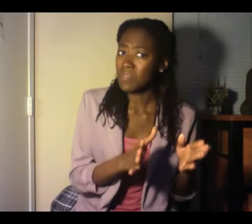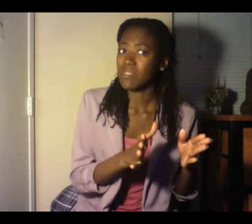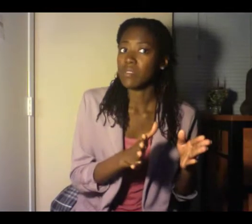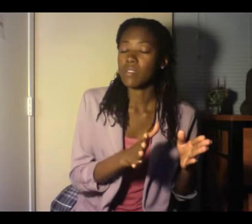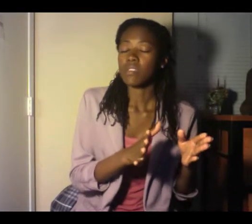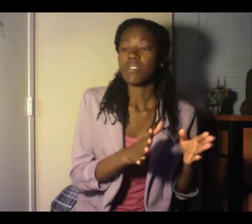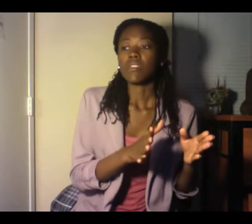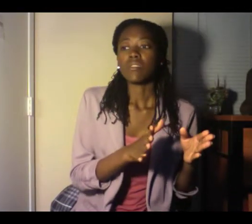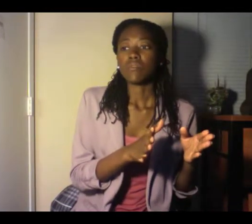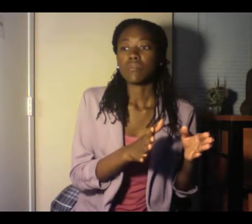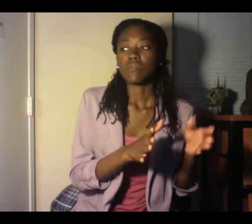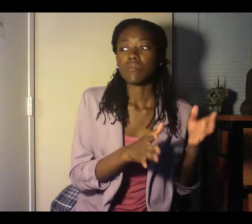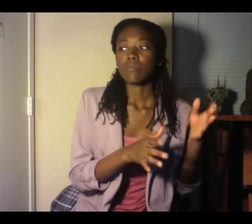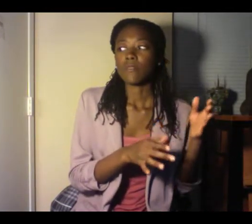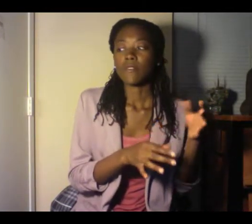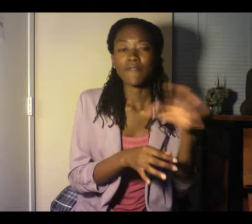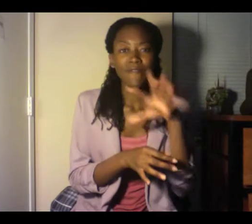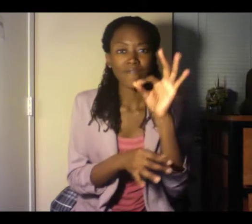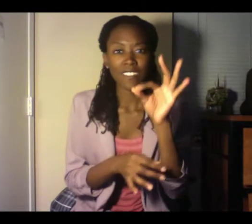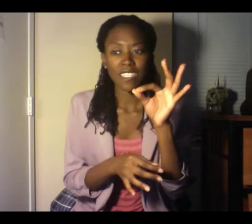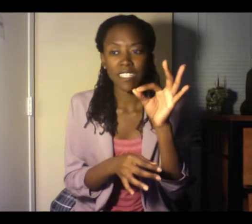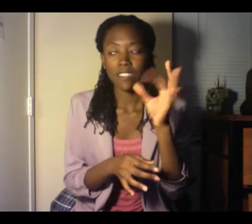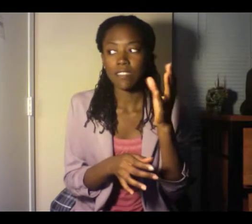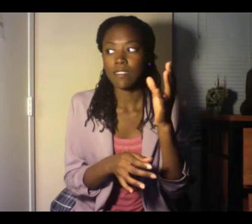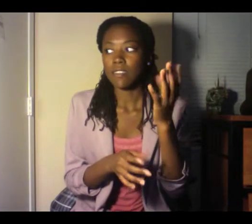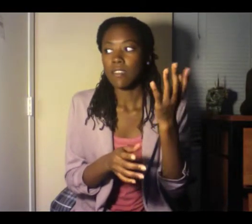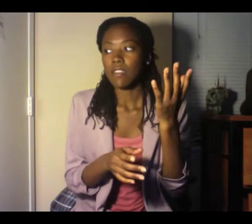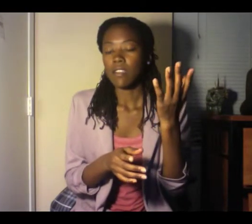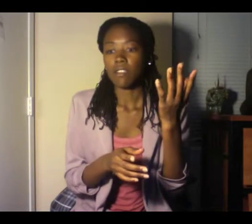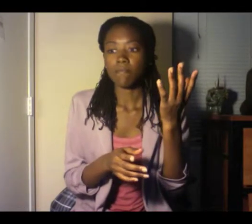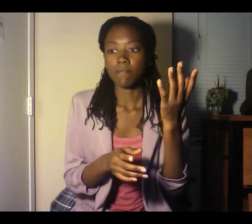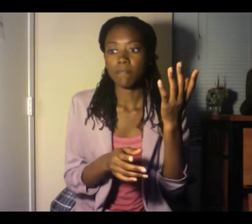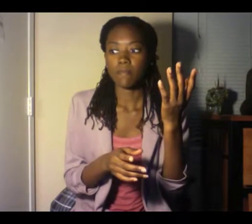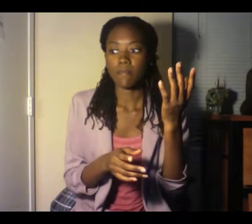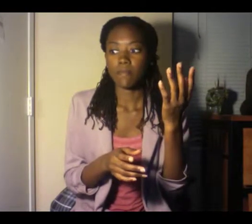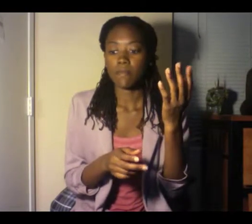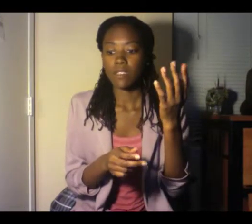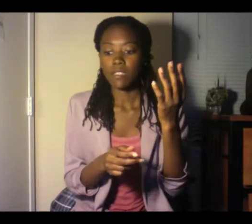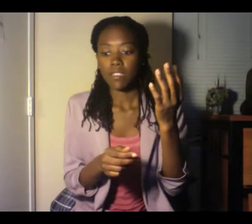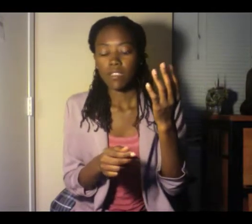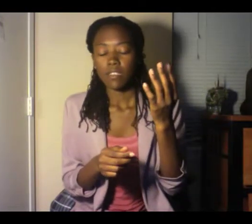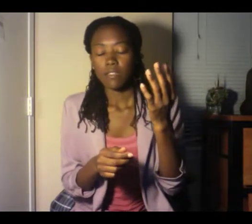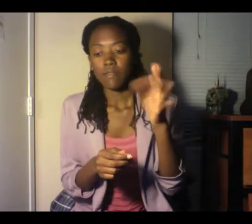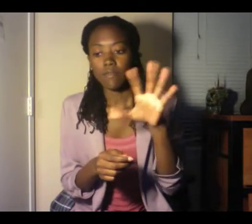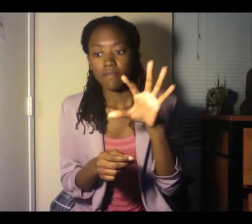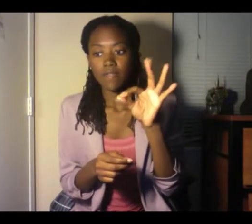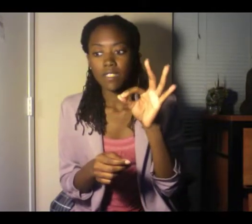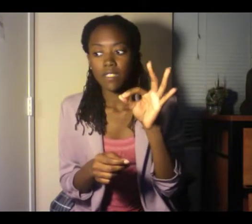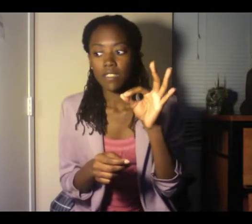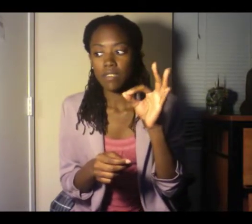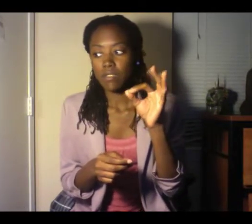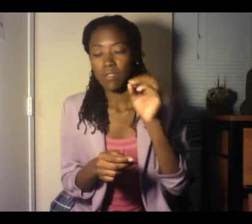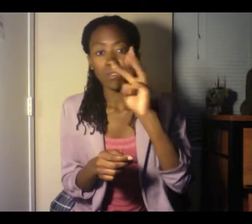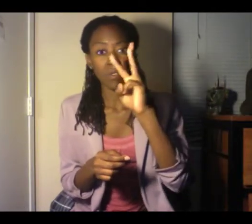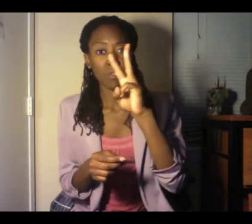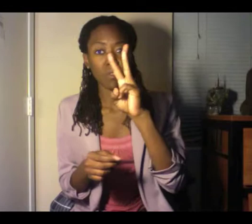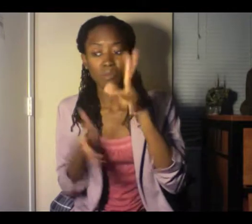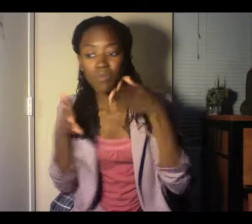appropriate avenue for interpreting social exchanges. As the interpreter gains familiarity